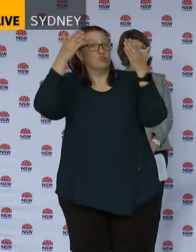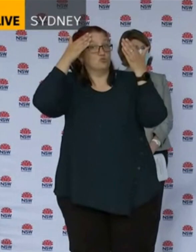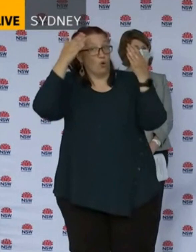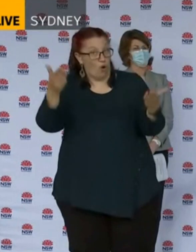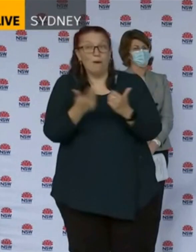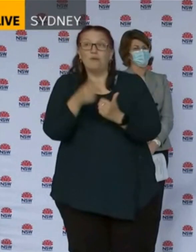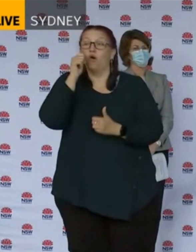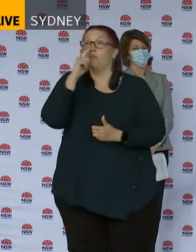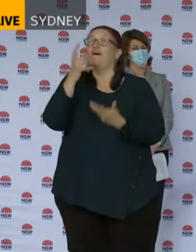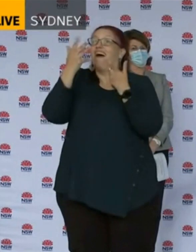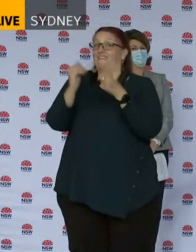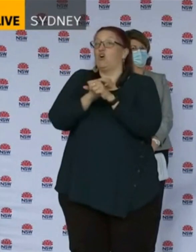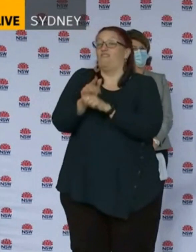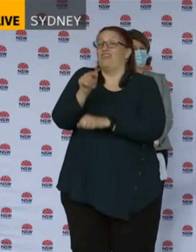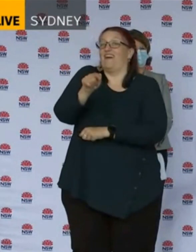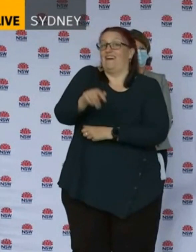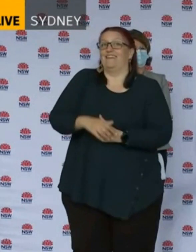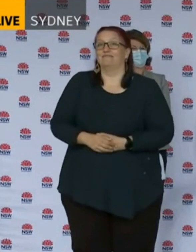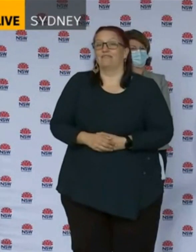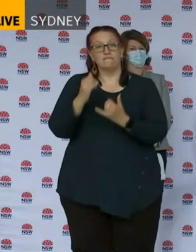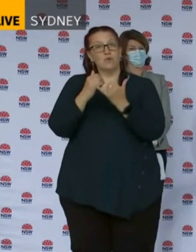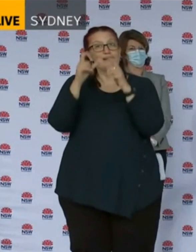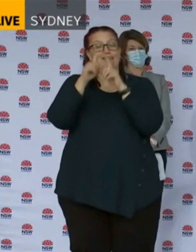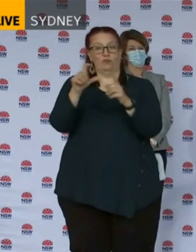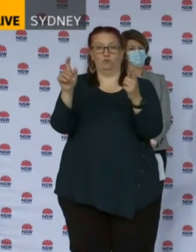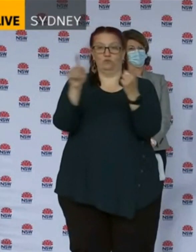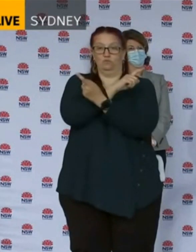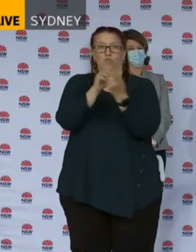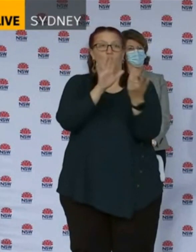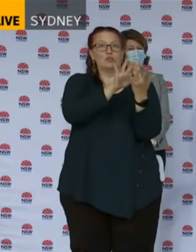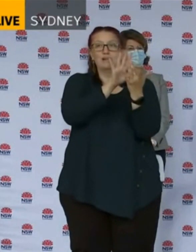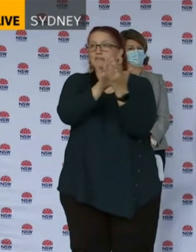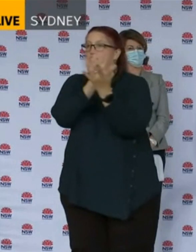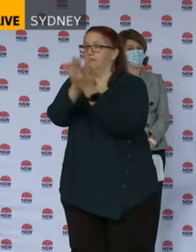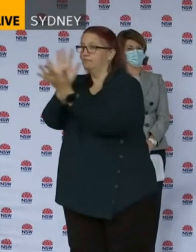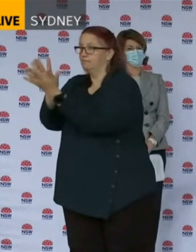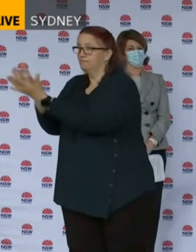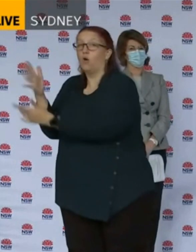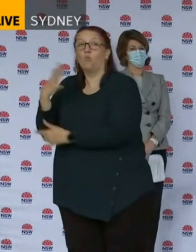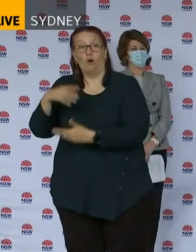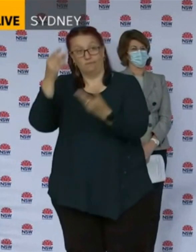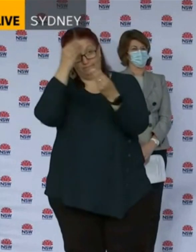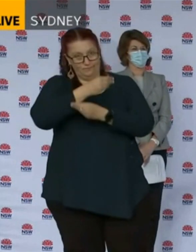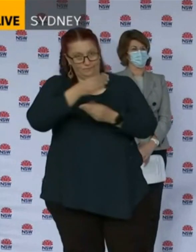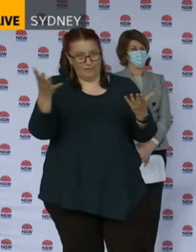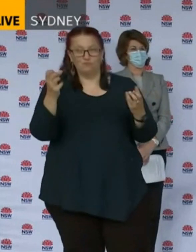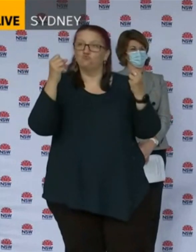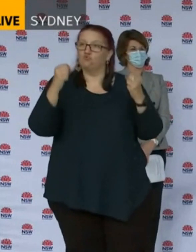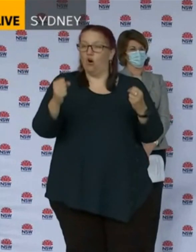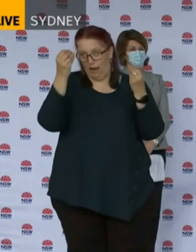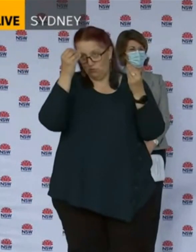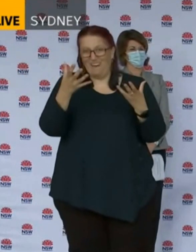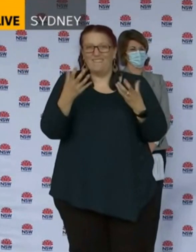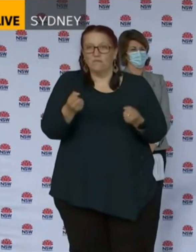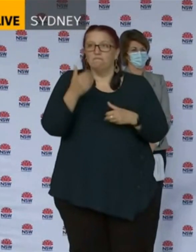there, and they're more difficult contact tracing venues. And so we just want to call out to everyone so there's strong